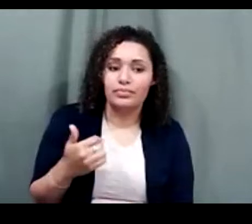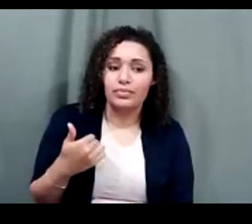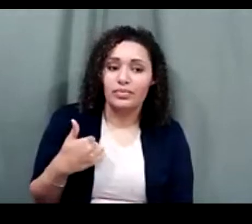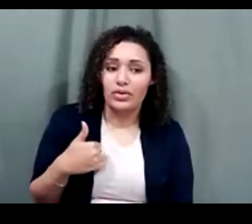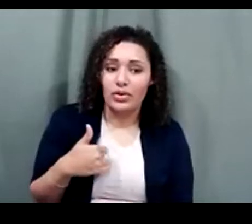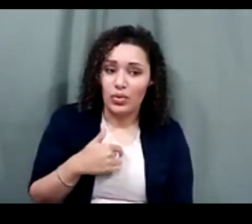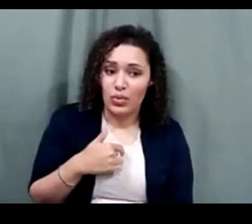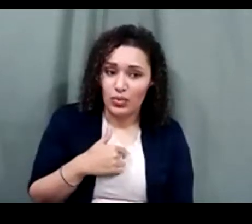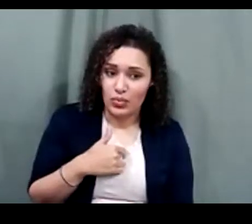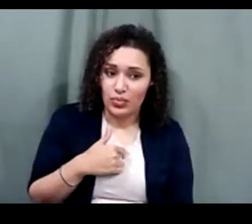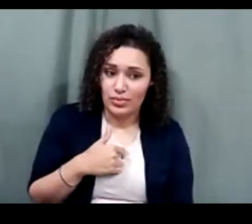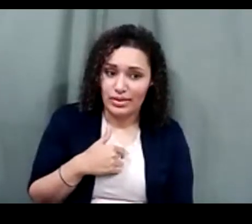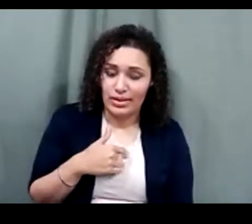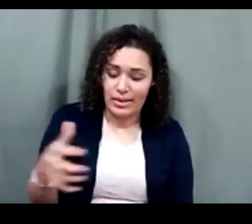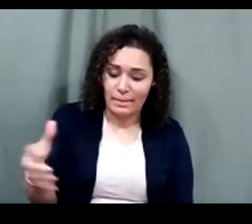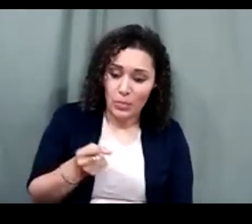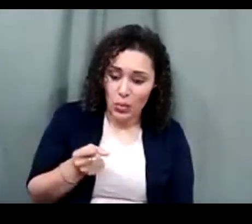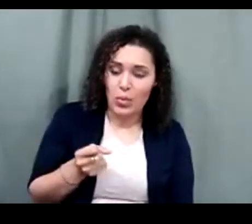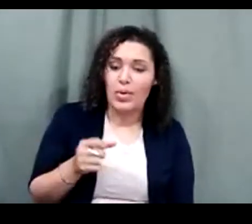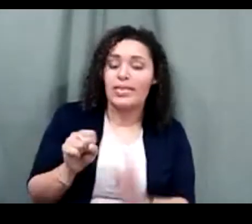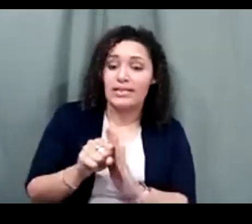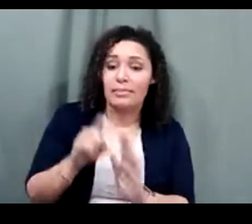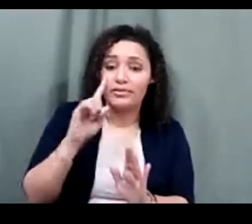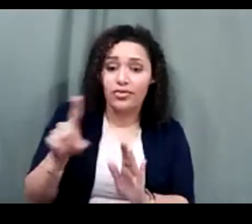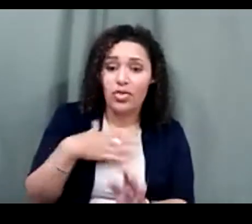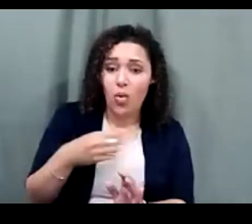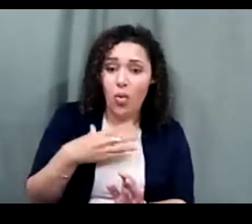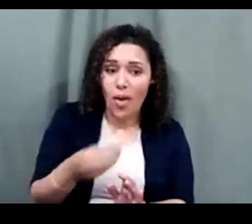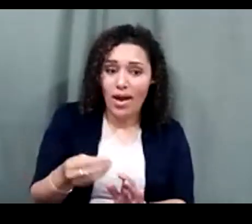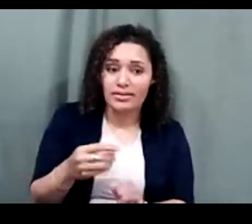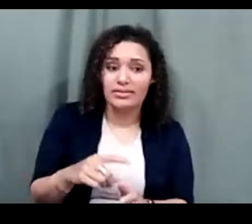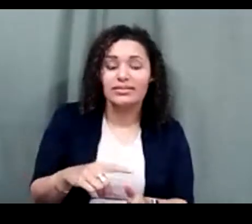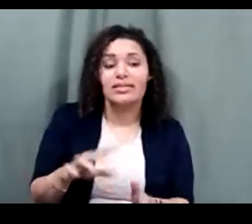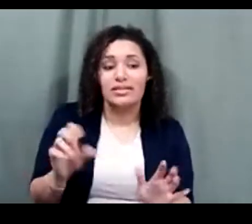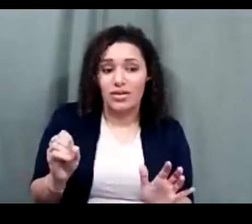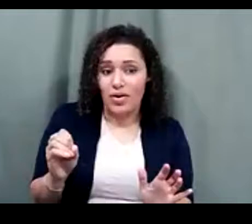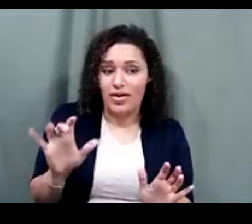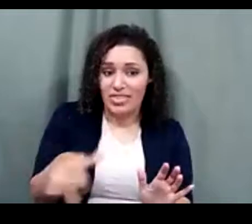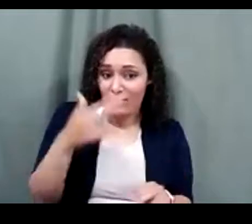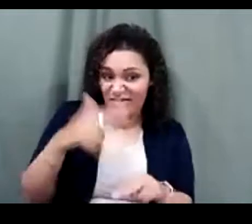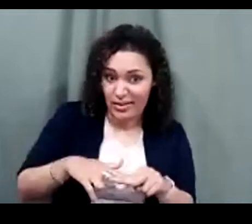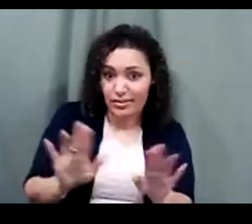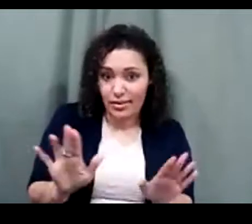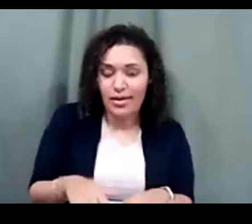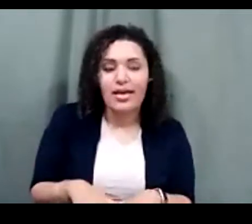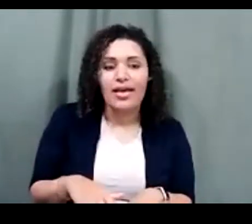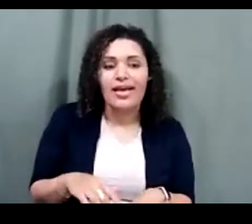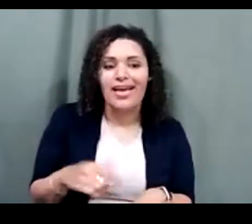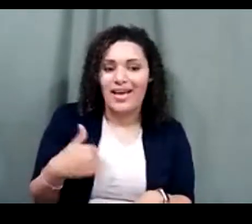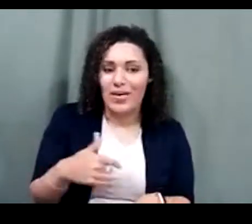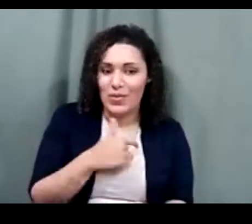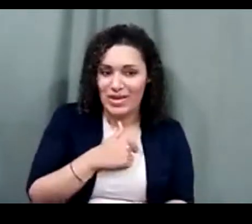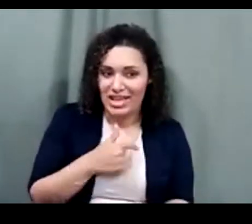We pulled the samples for the whites and maybe Passeggiata today. So that was kind of fun. And we're a